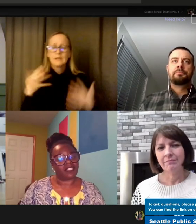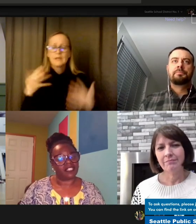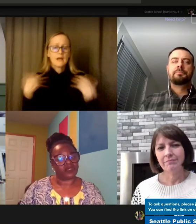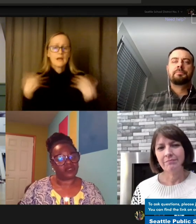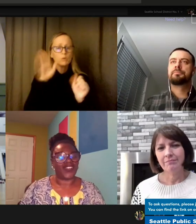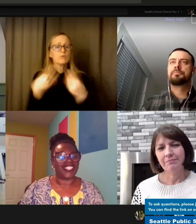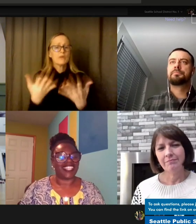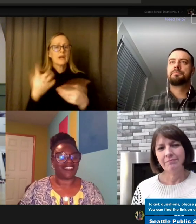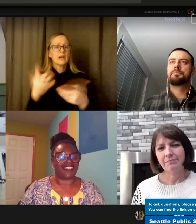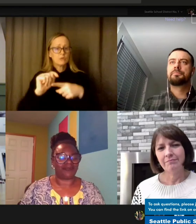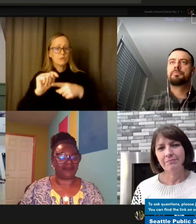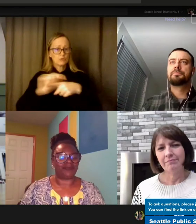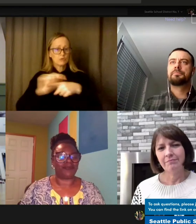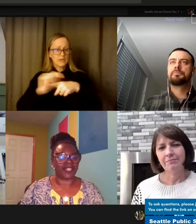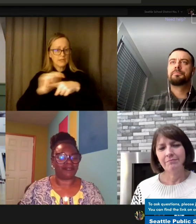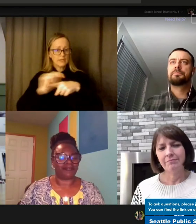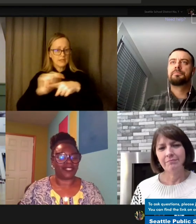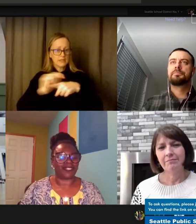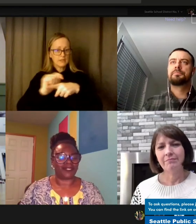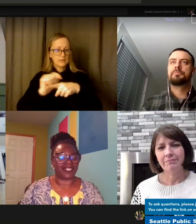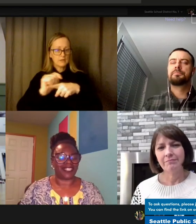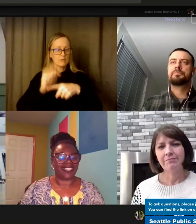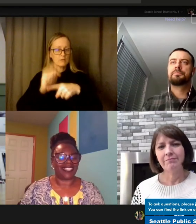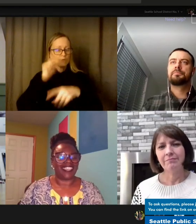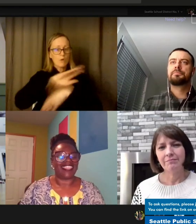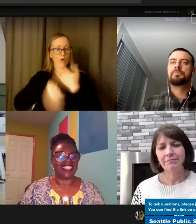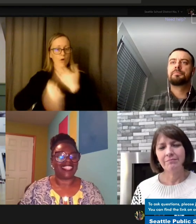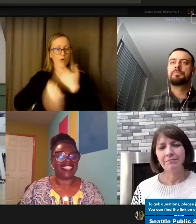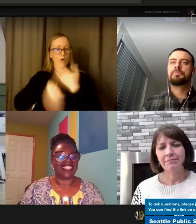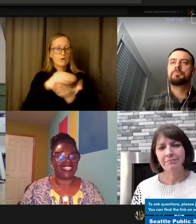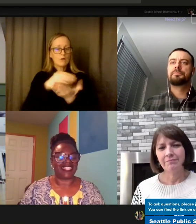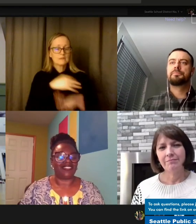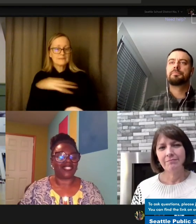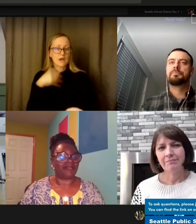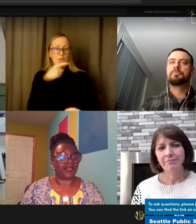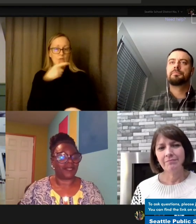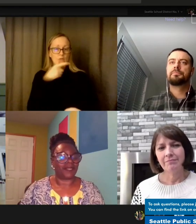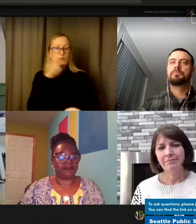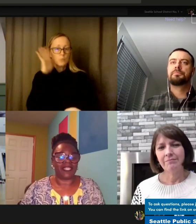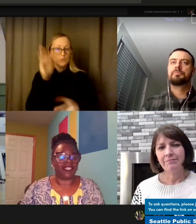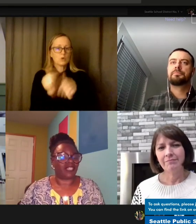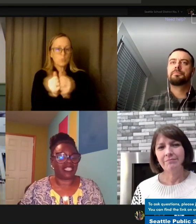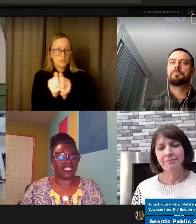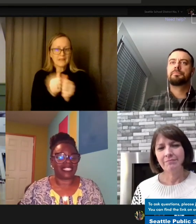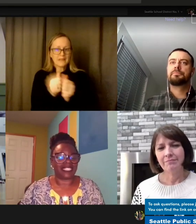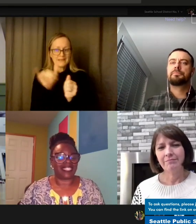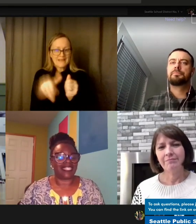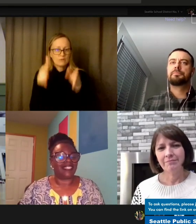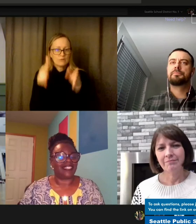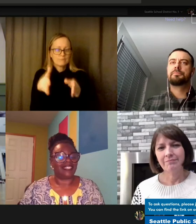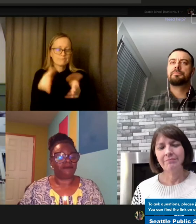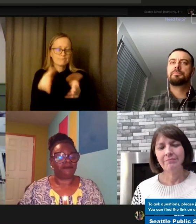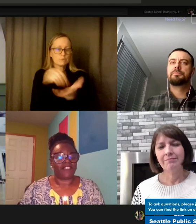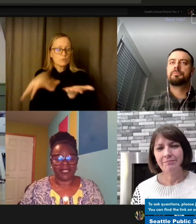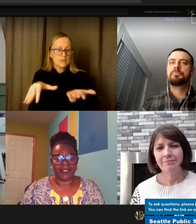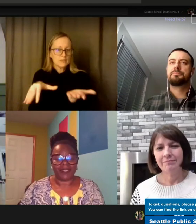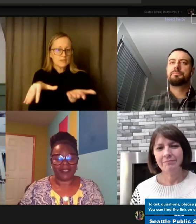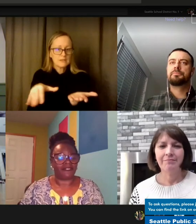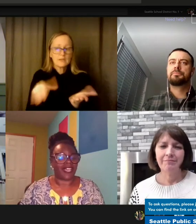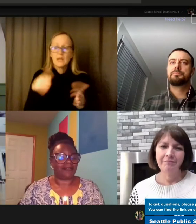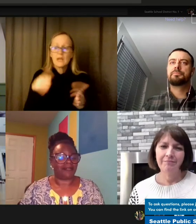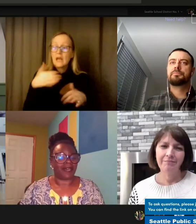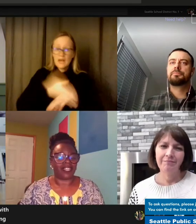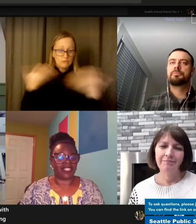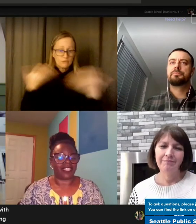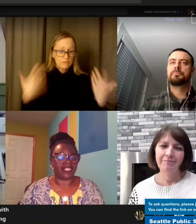for all staff that will be working with the student. And then once that PPE training is done and family's been notified about